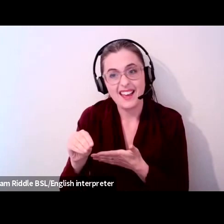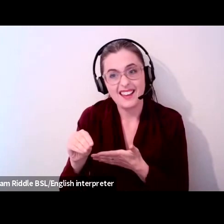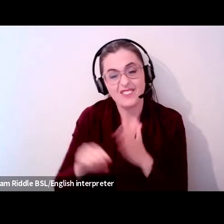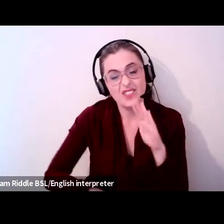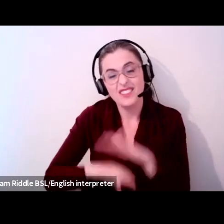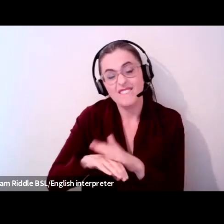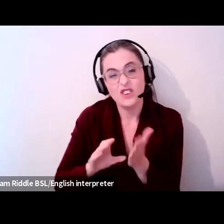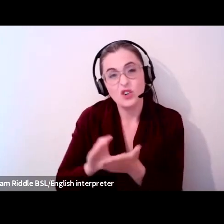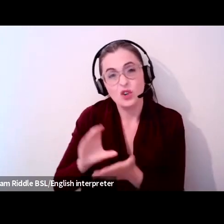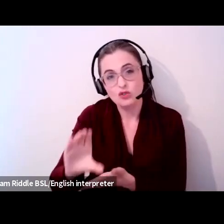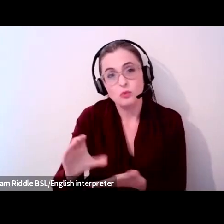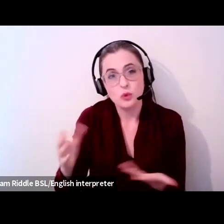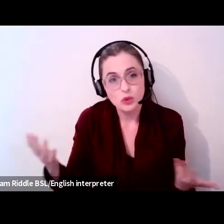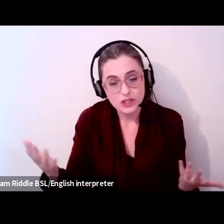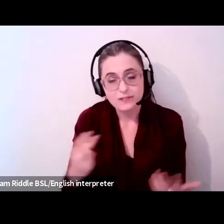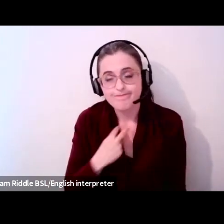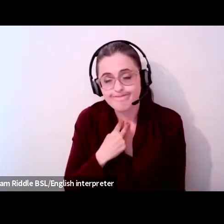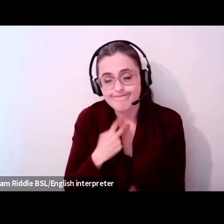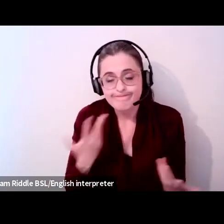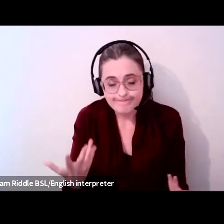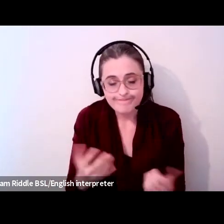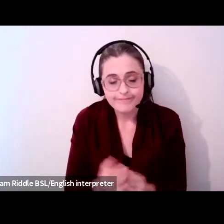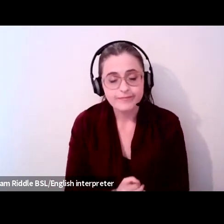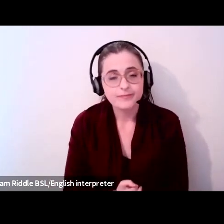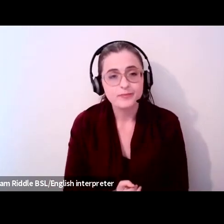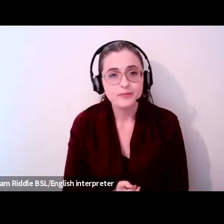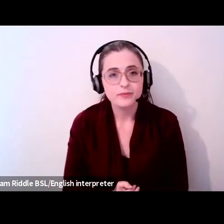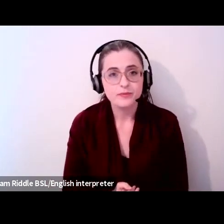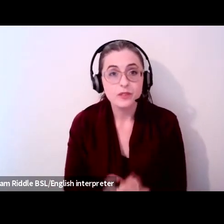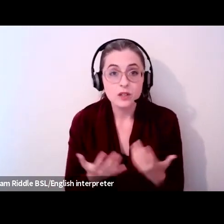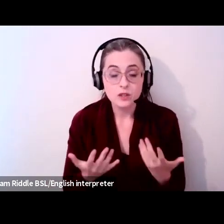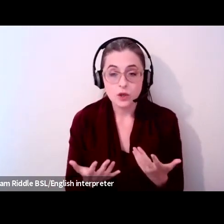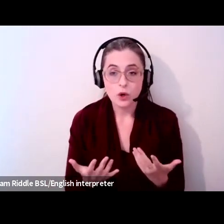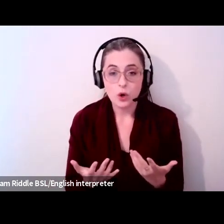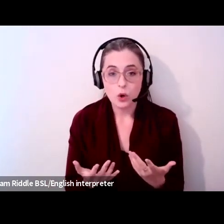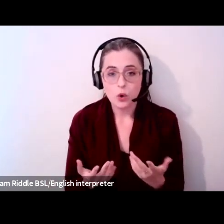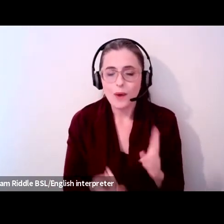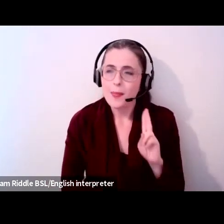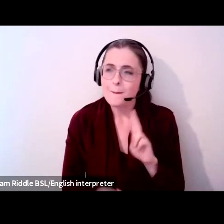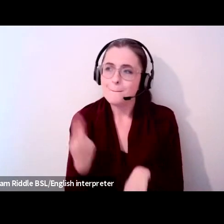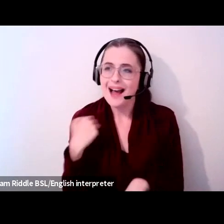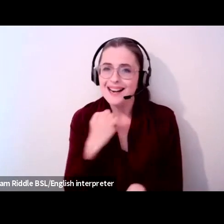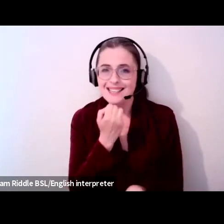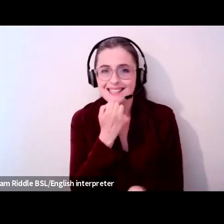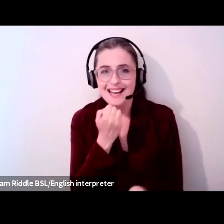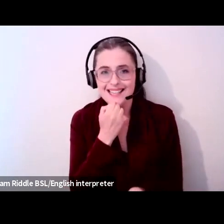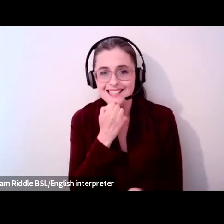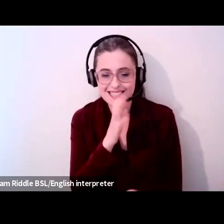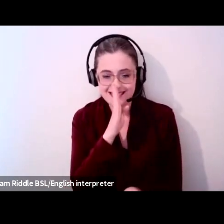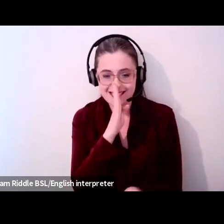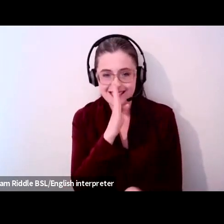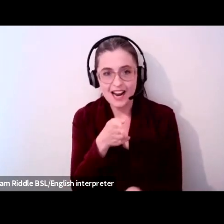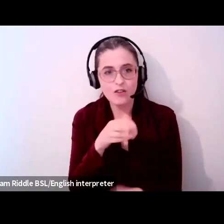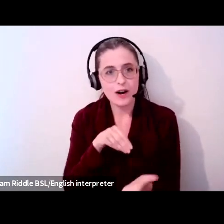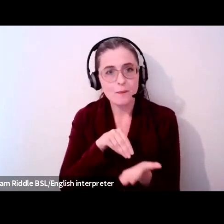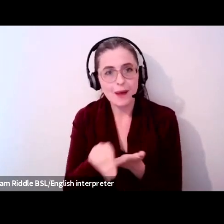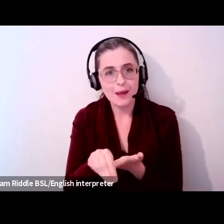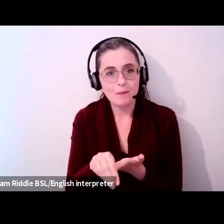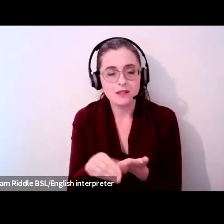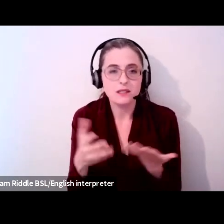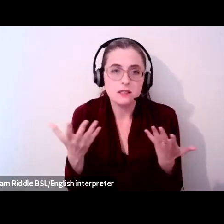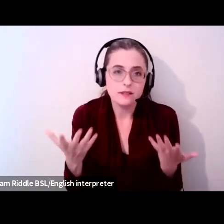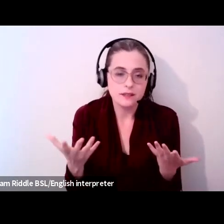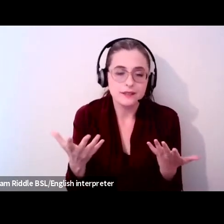full contribution. In terms of kind of what to do with backdated direct payments, it's